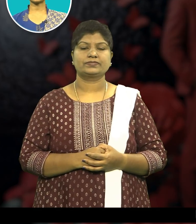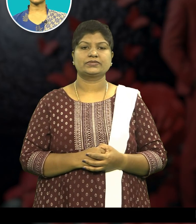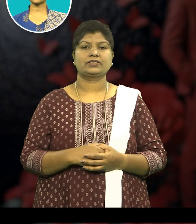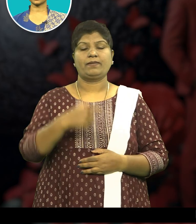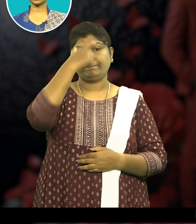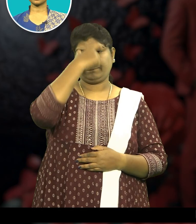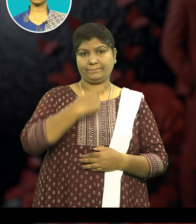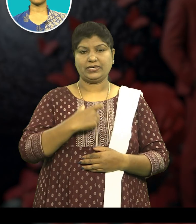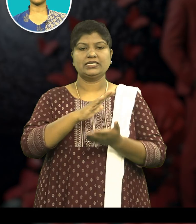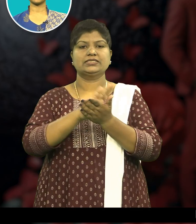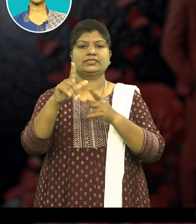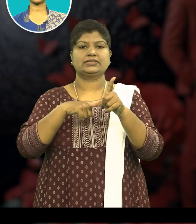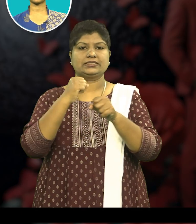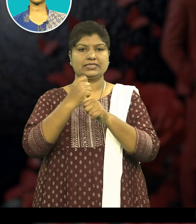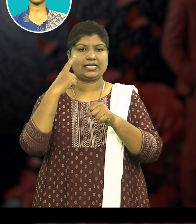Personal hygiene.